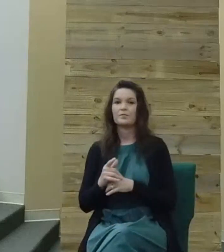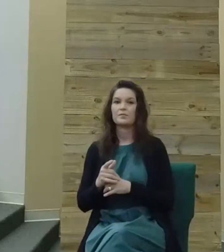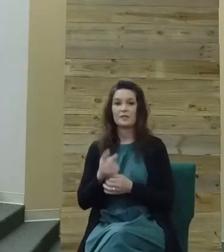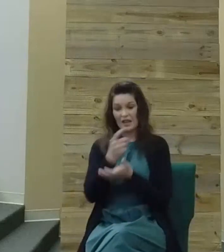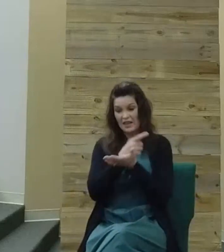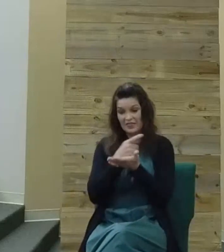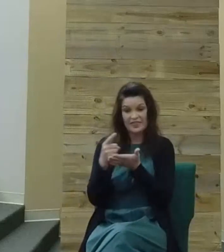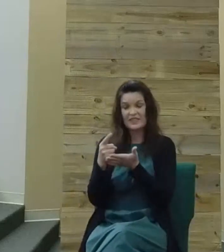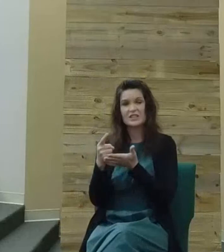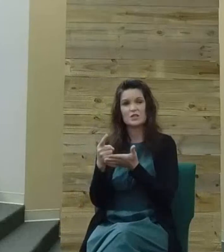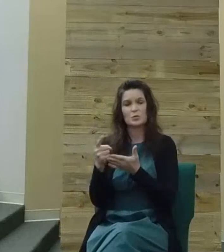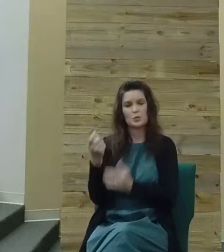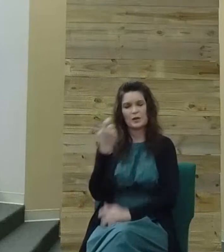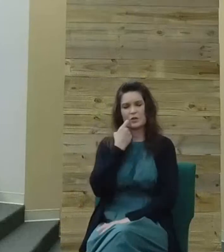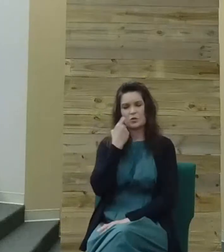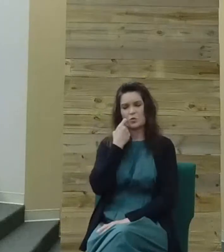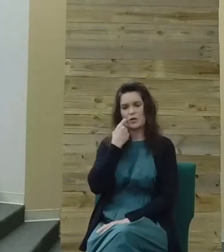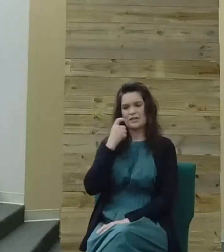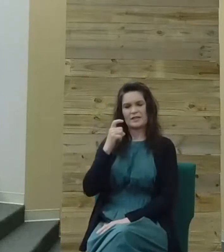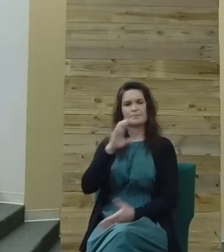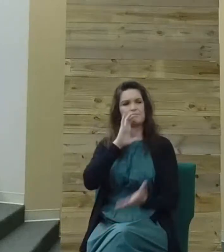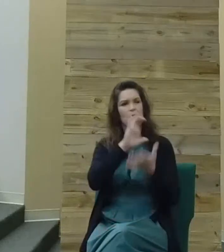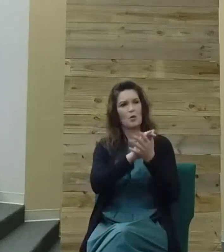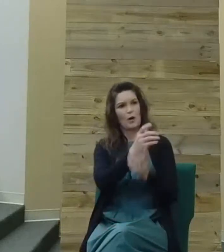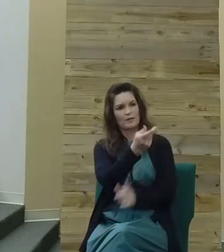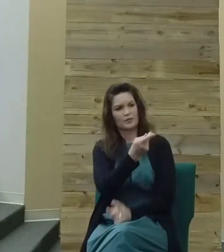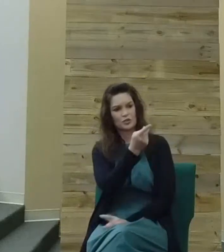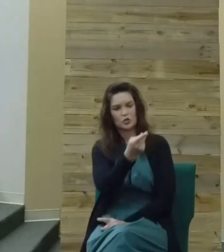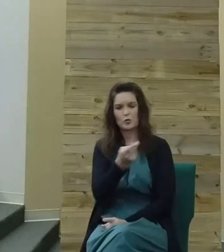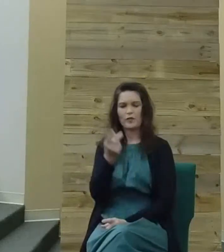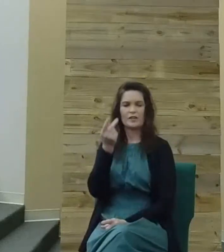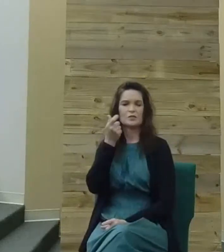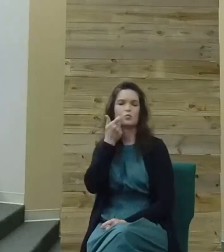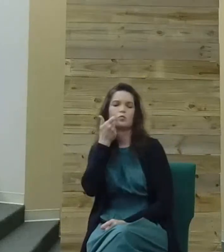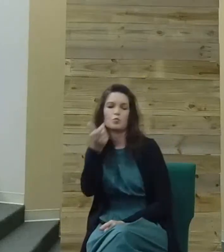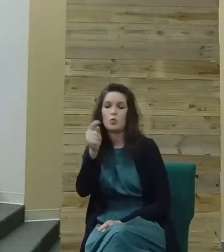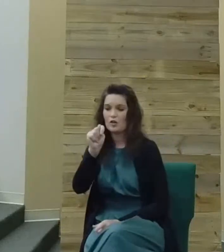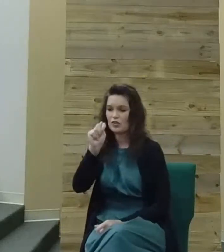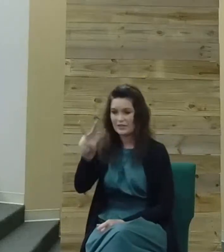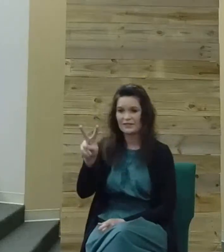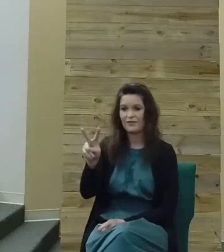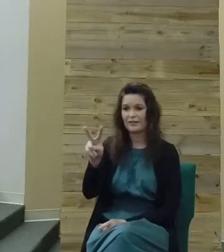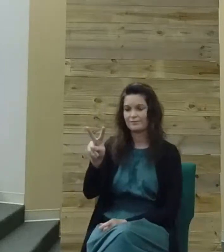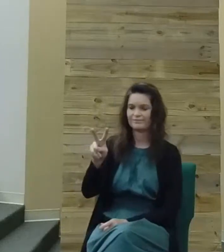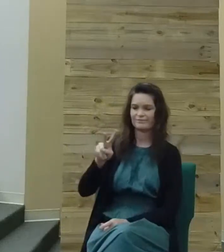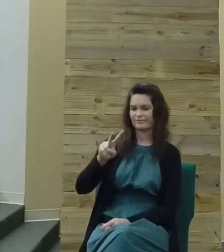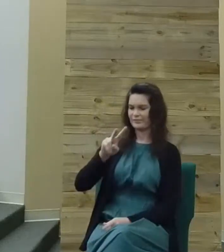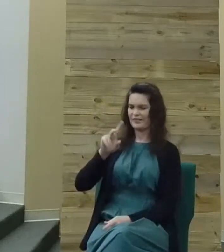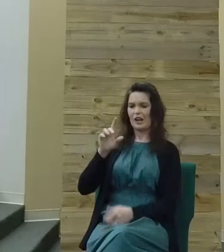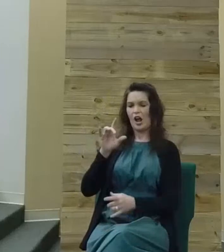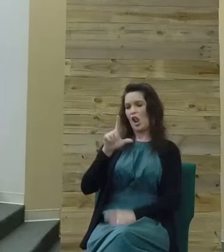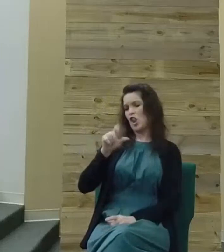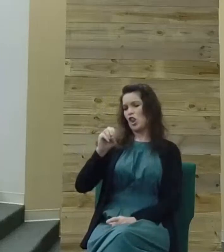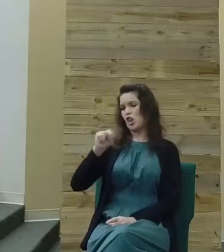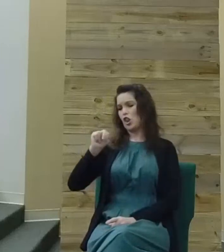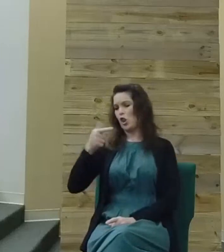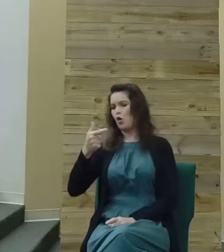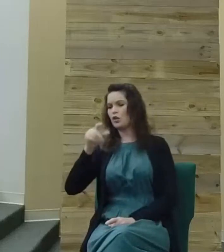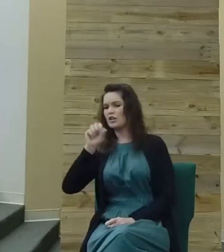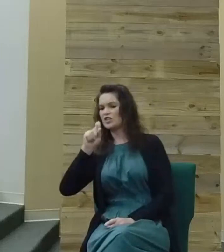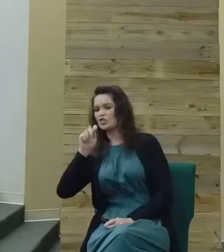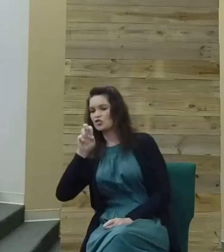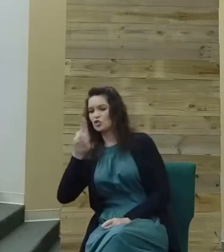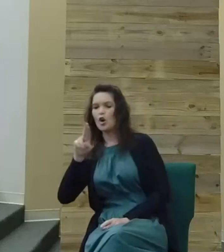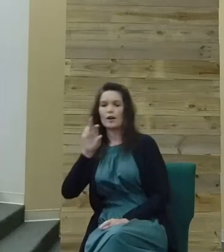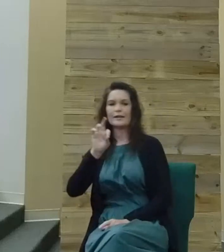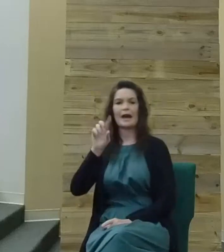Earlier this week, Jared and I were watching a TV show. It's called Lone Star 911. If you've never